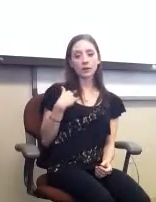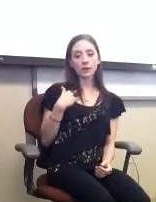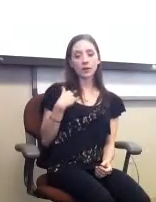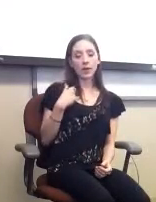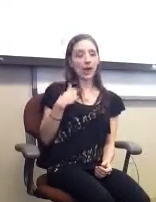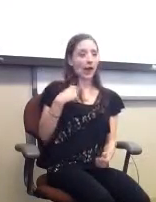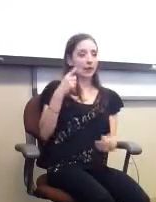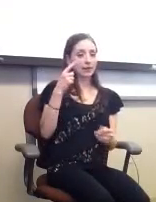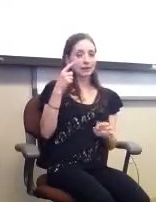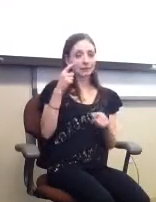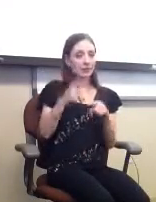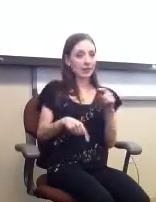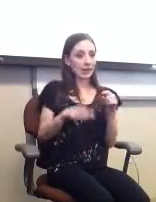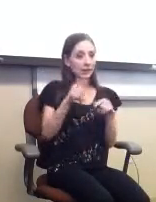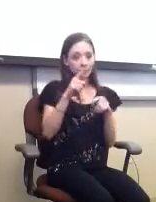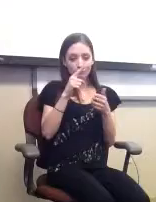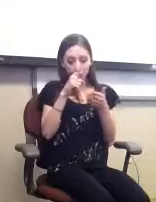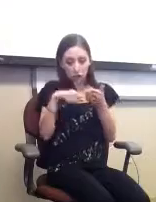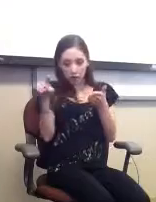is worth a conversation. Mm-hmm. And this is...